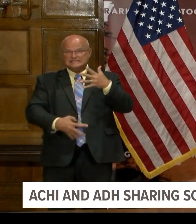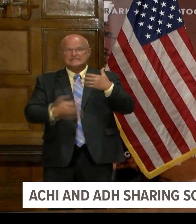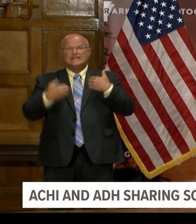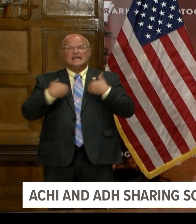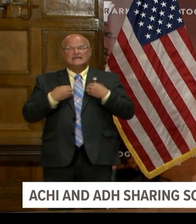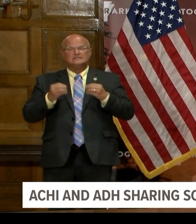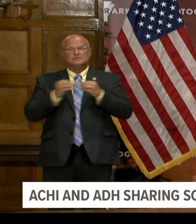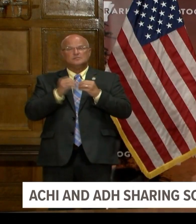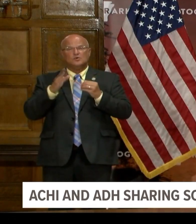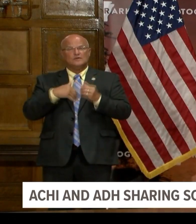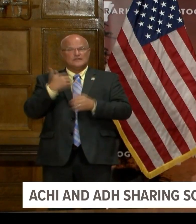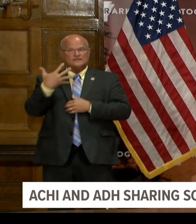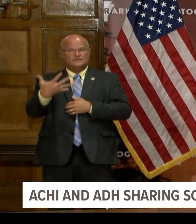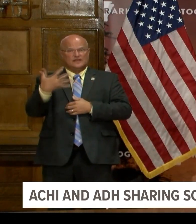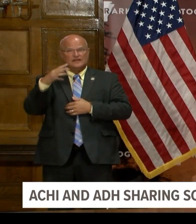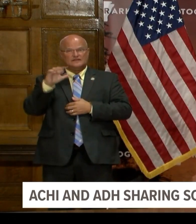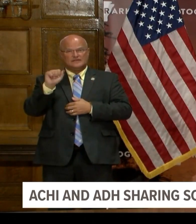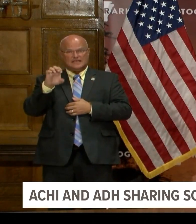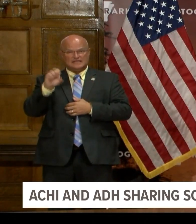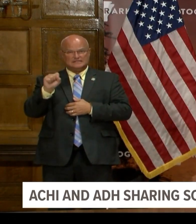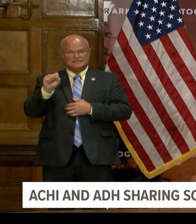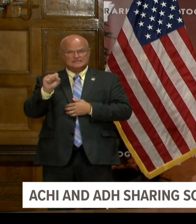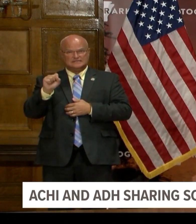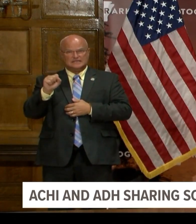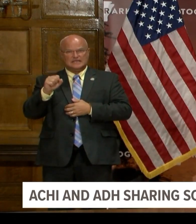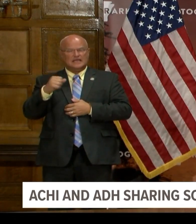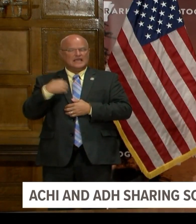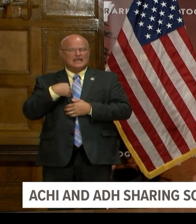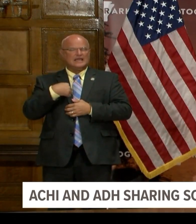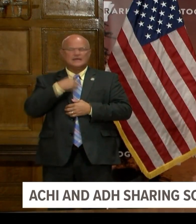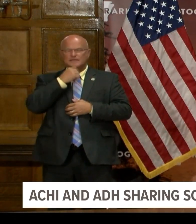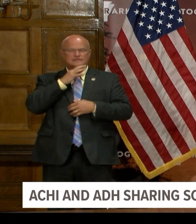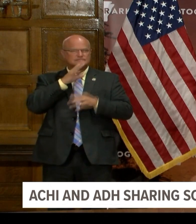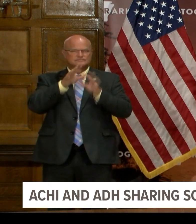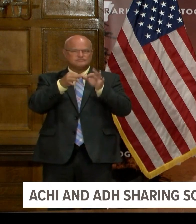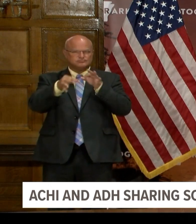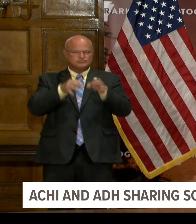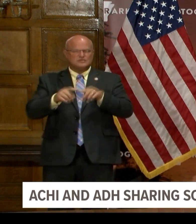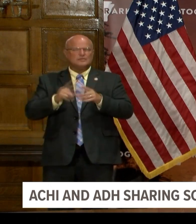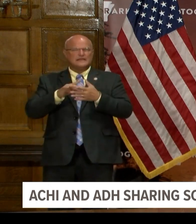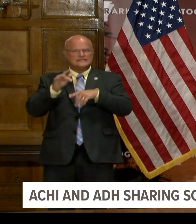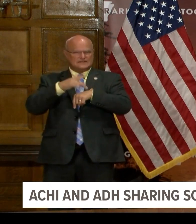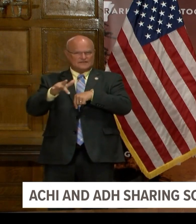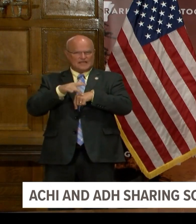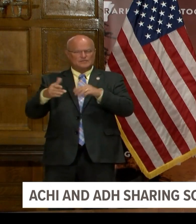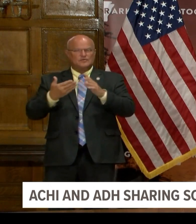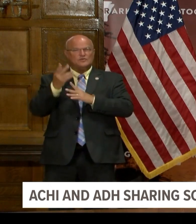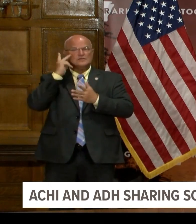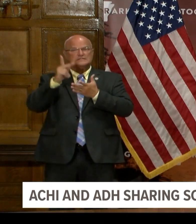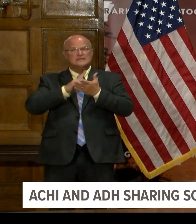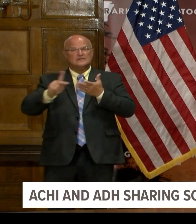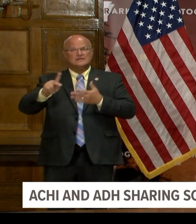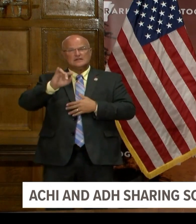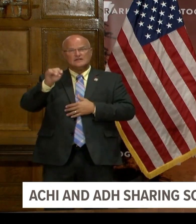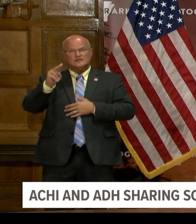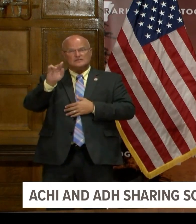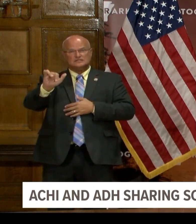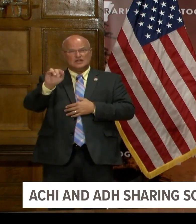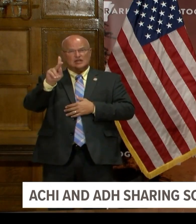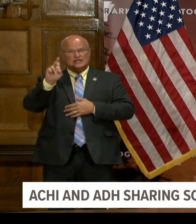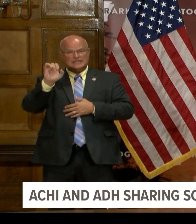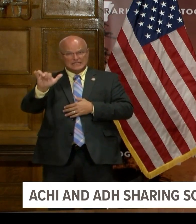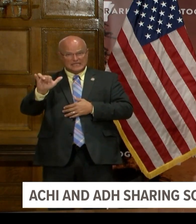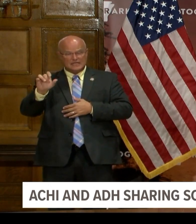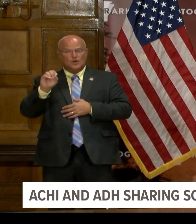over 5 cases. And I won't enumerate those, but that's available through Secretary Key, or go to